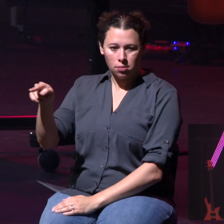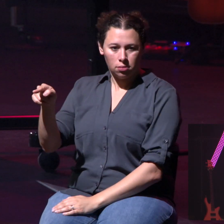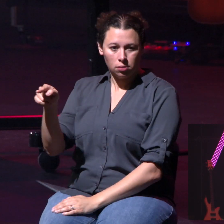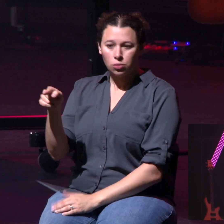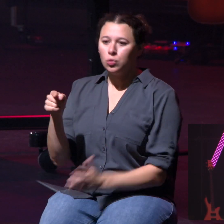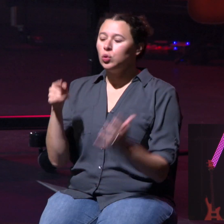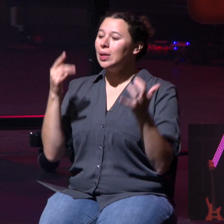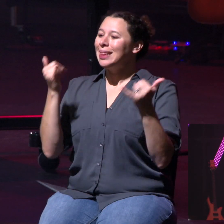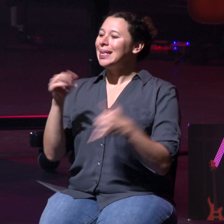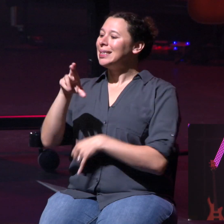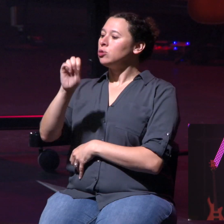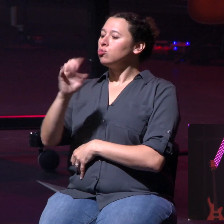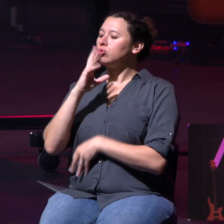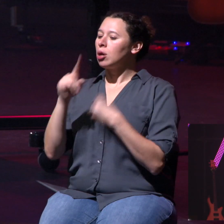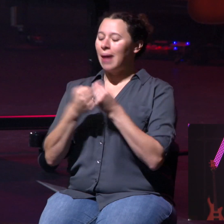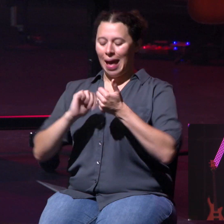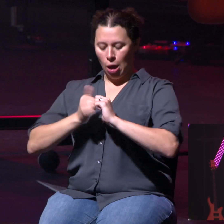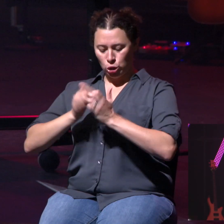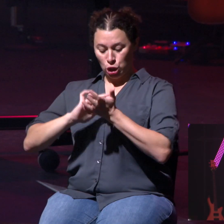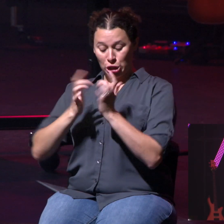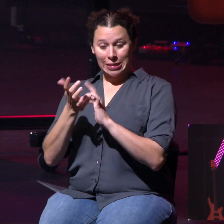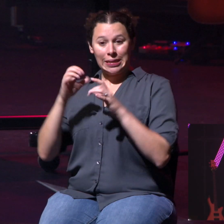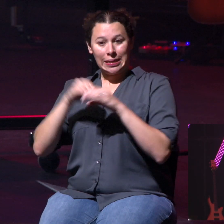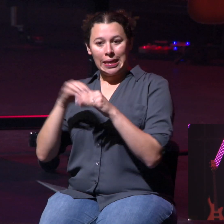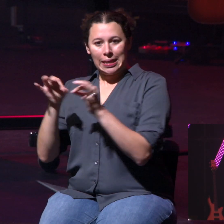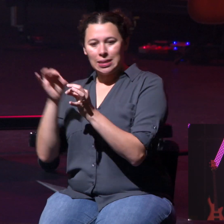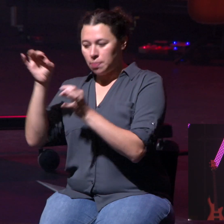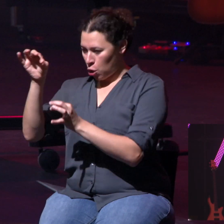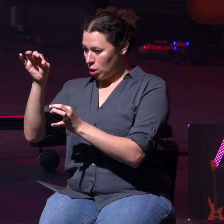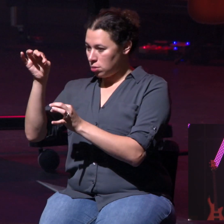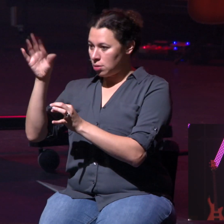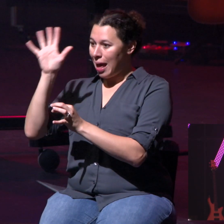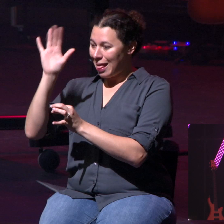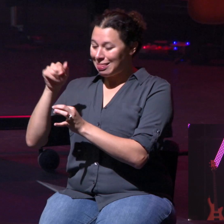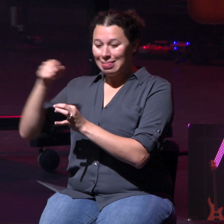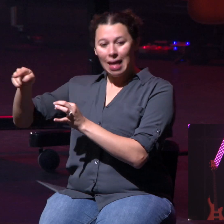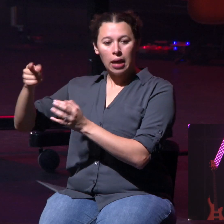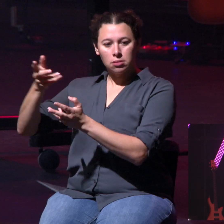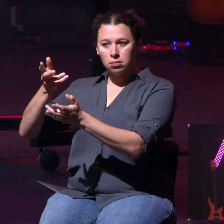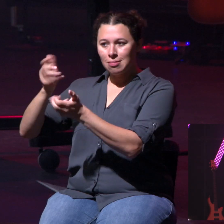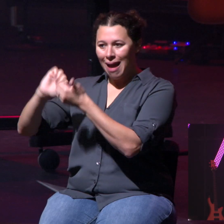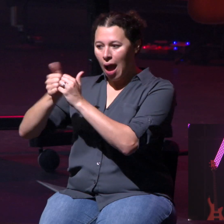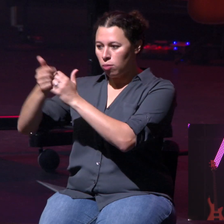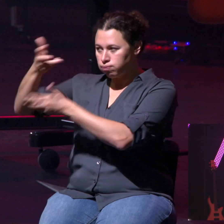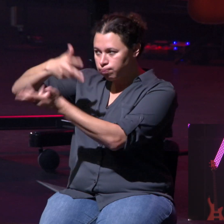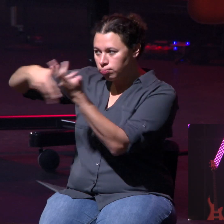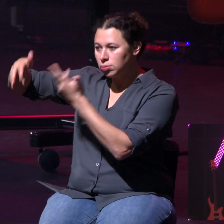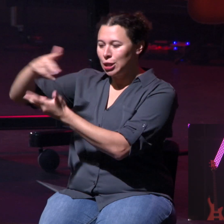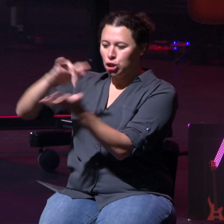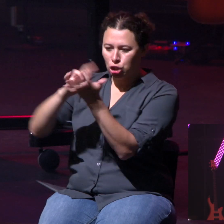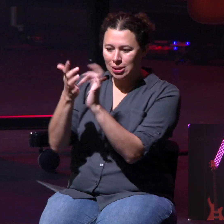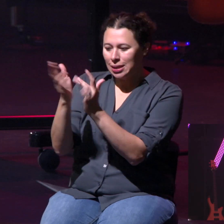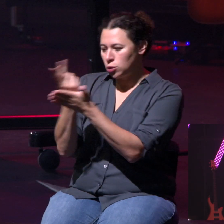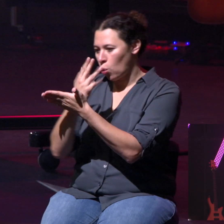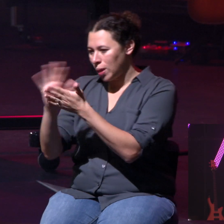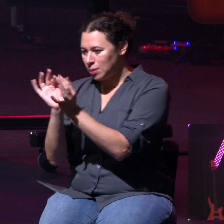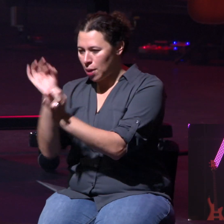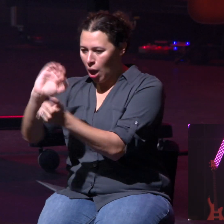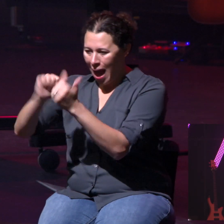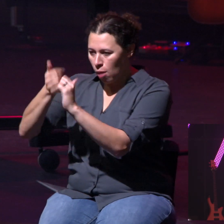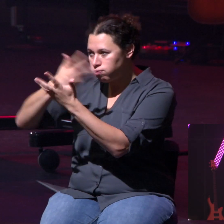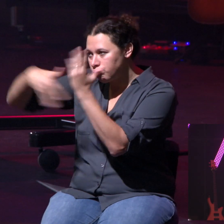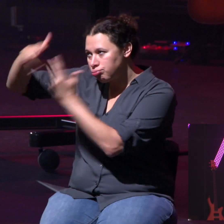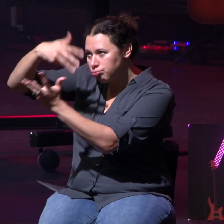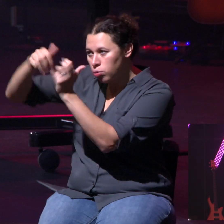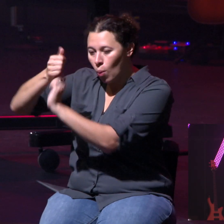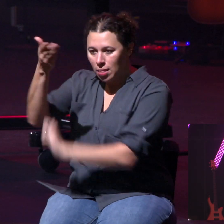how Jesus and the Spirit intermingled together and how they interacted with God. And we're going to end it today by talking one